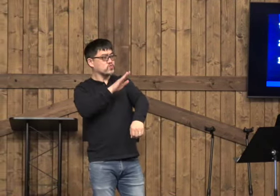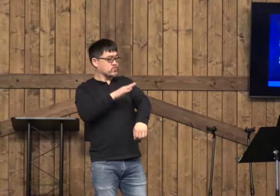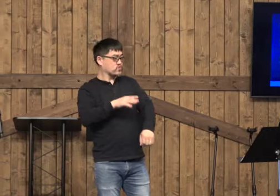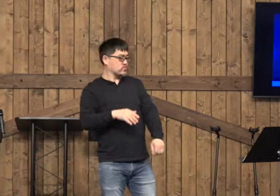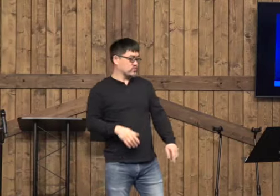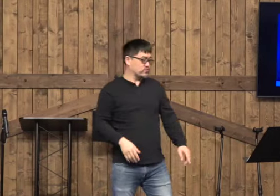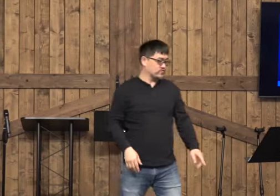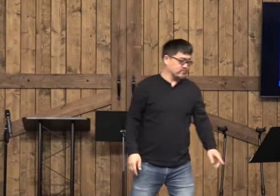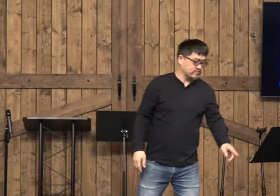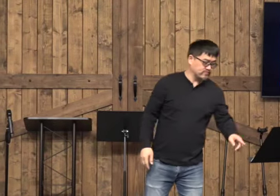That he had the authority.